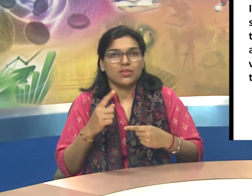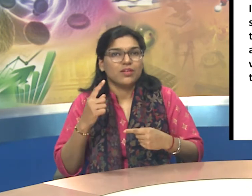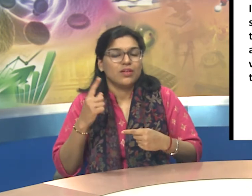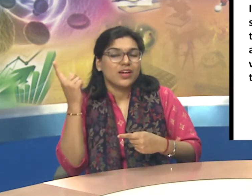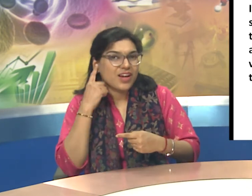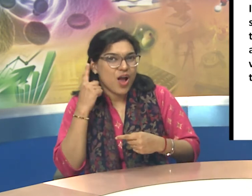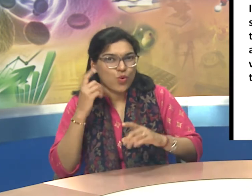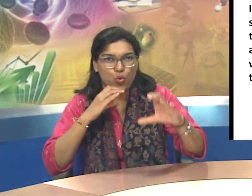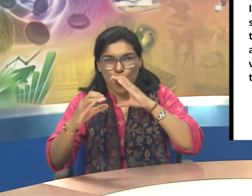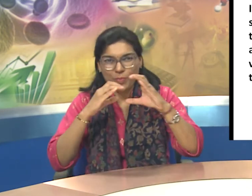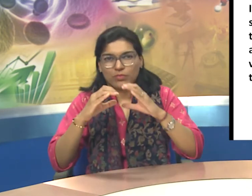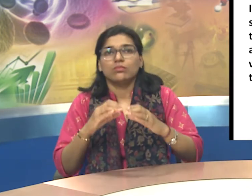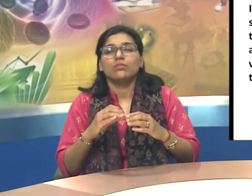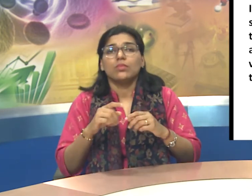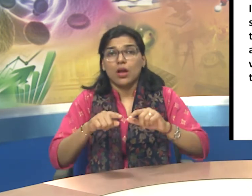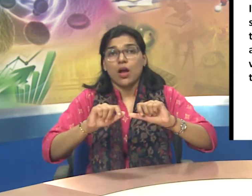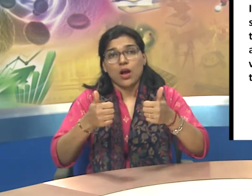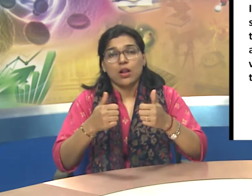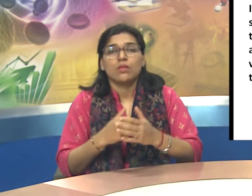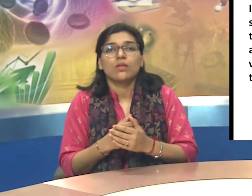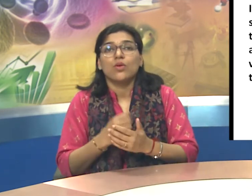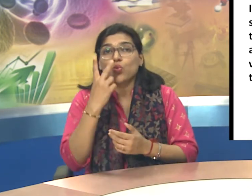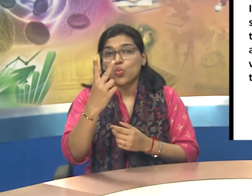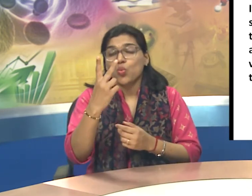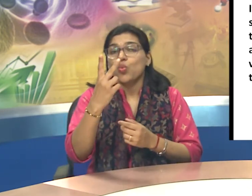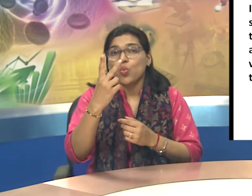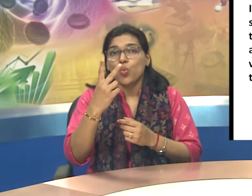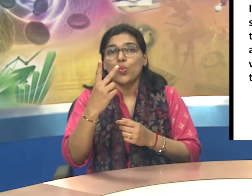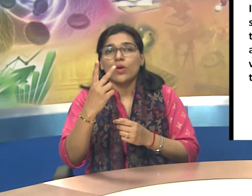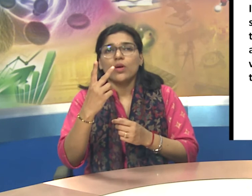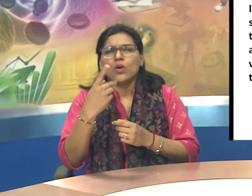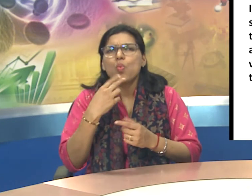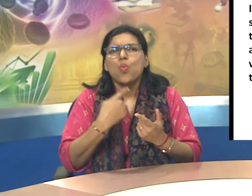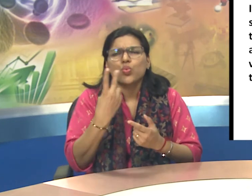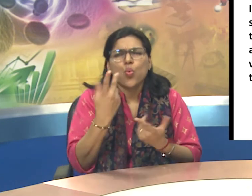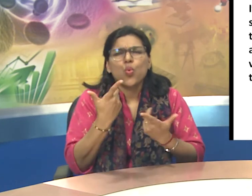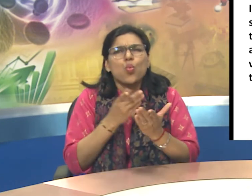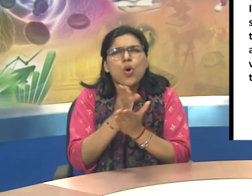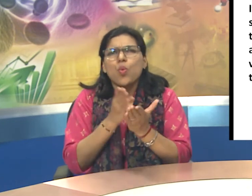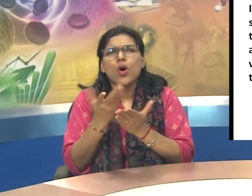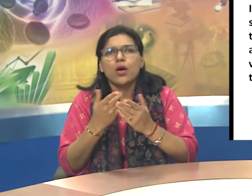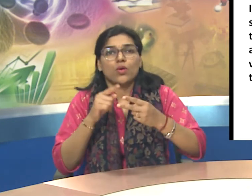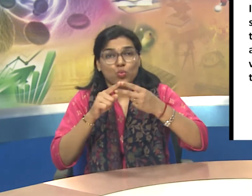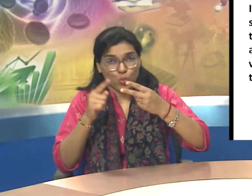video conferencing. The first one, audio conferencing. It is